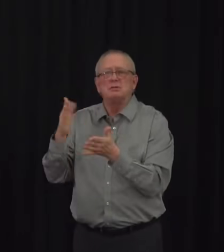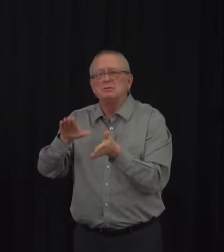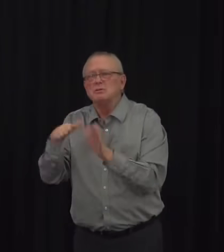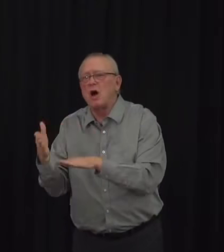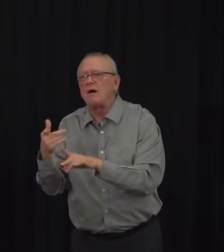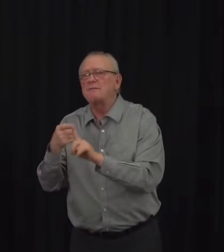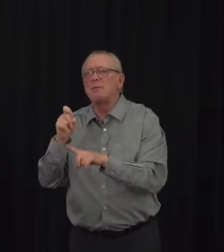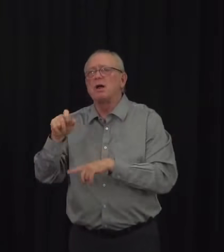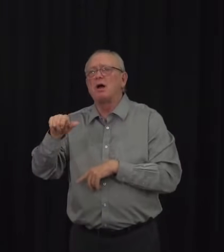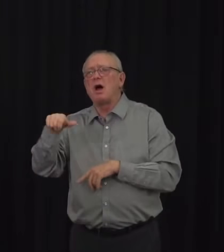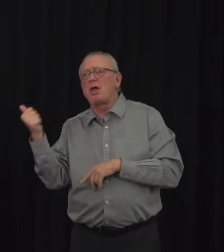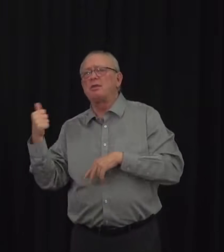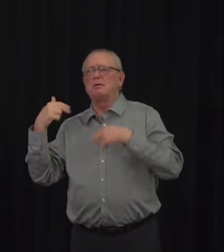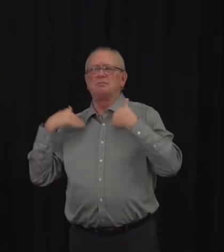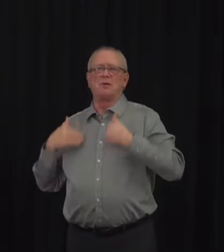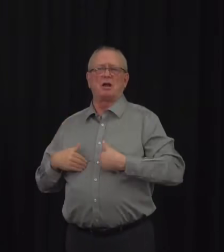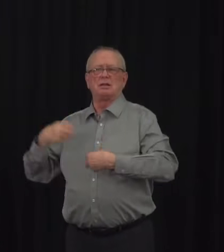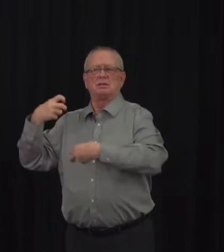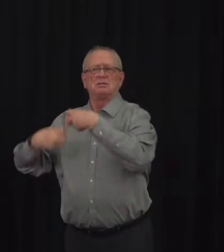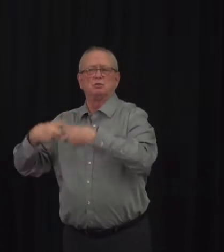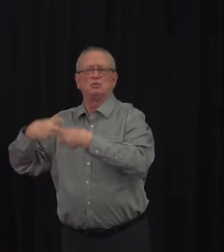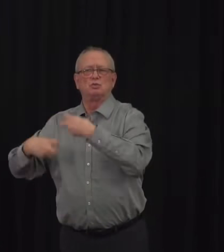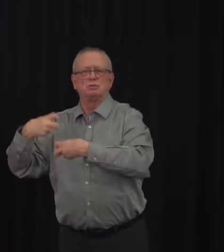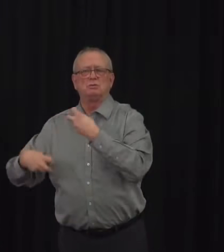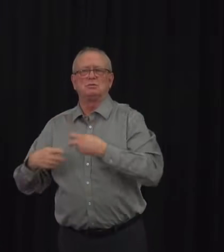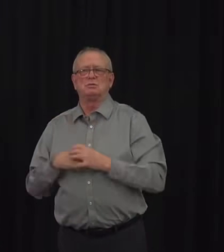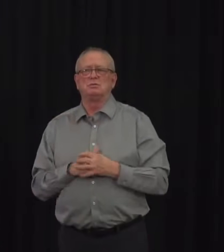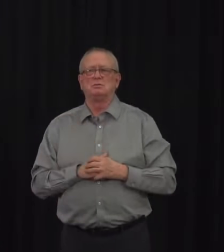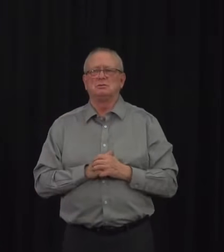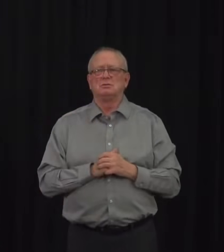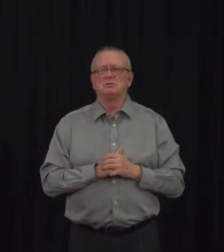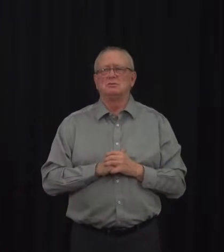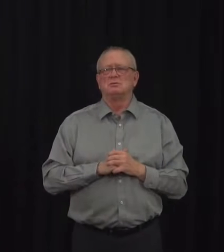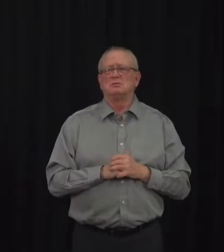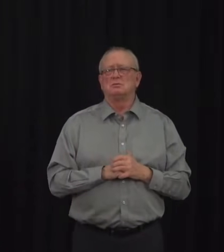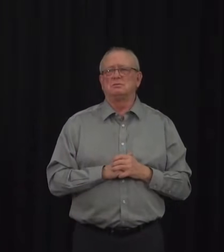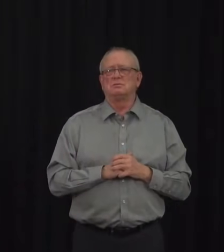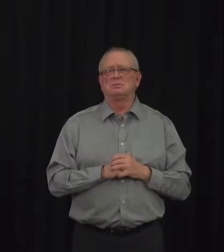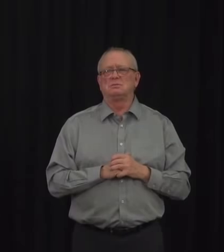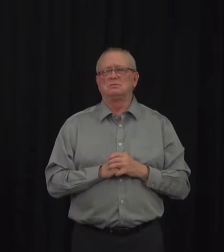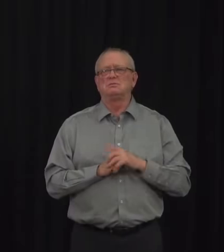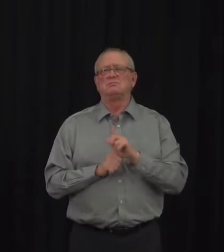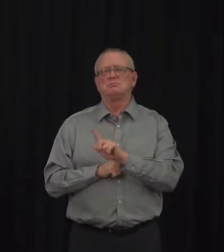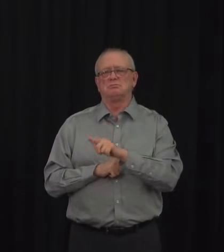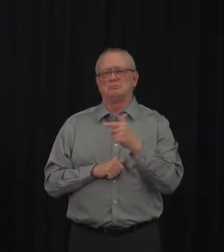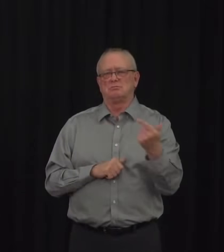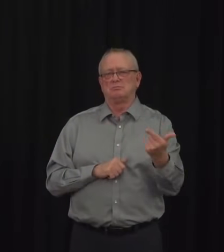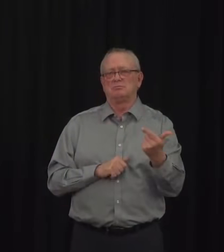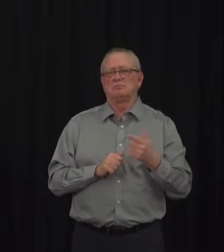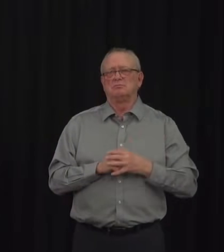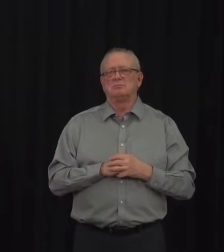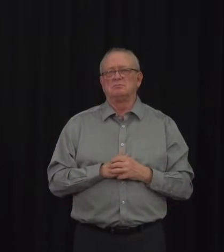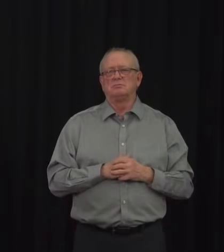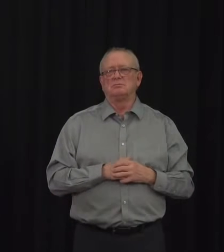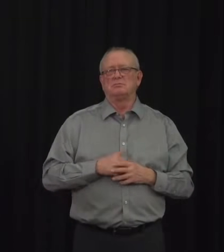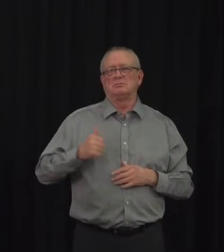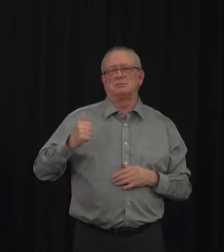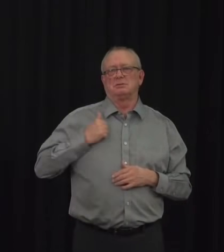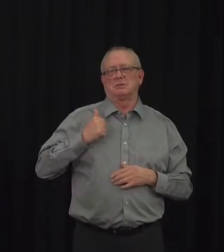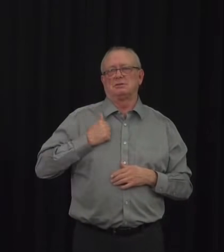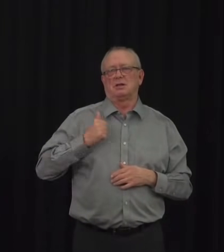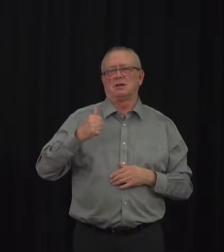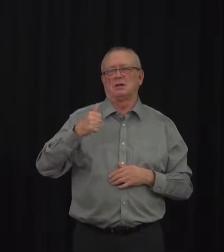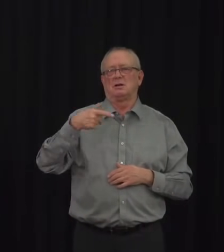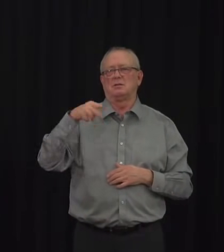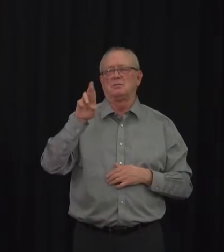Operator, could you please put through the next caller? Yes, next is Dean Bennett with the Canadian Press. Go ahead, Dean. Well, thanks very